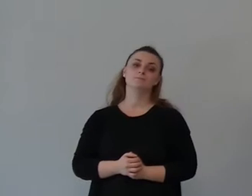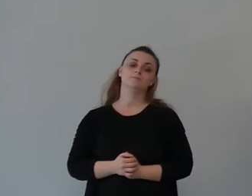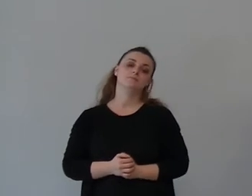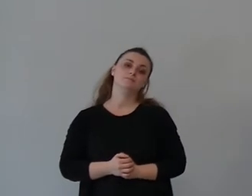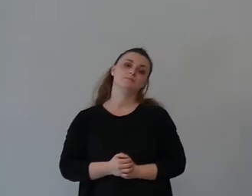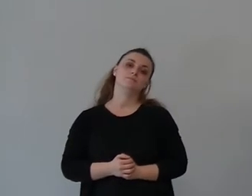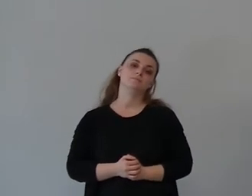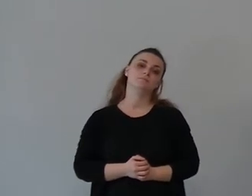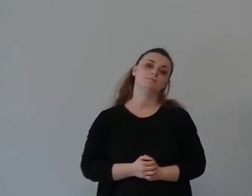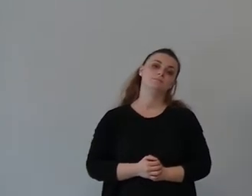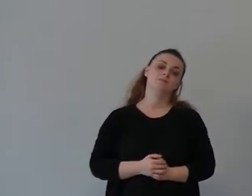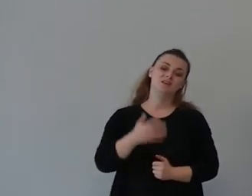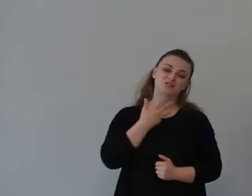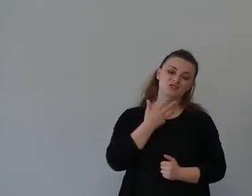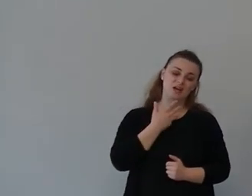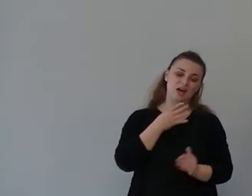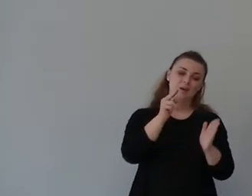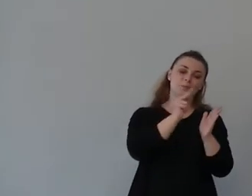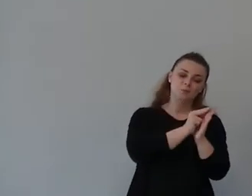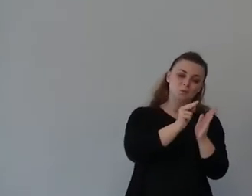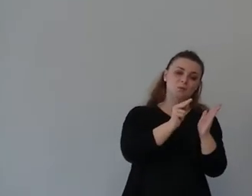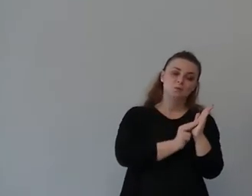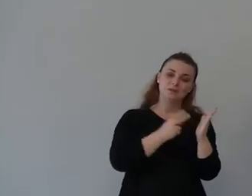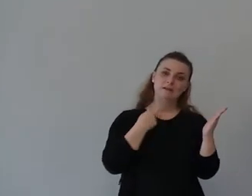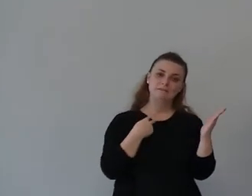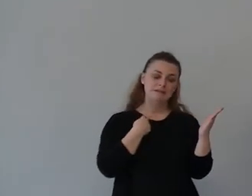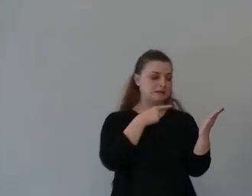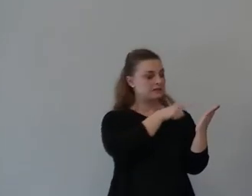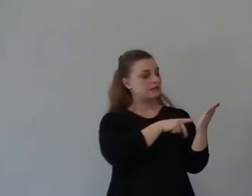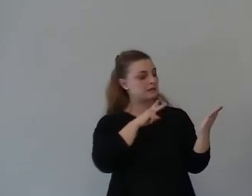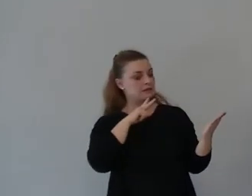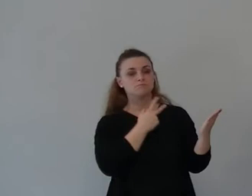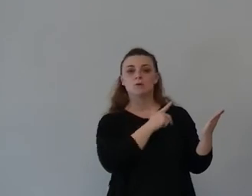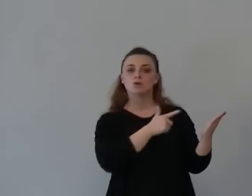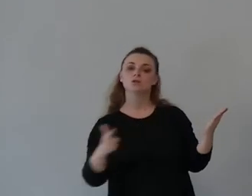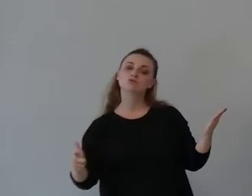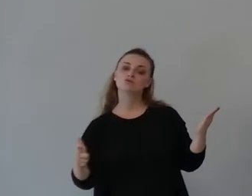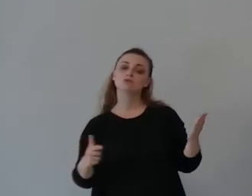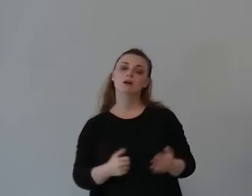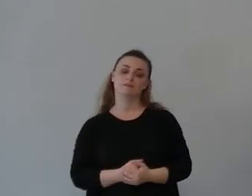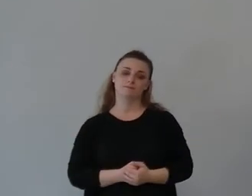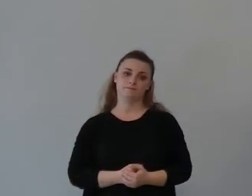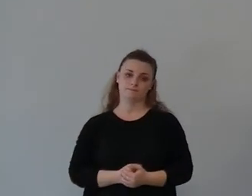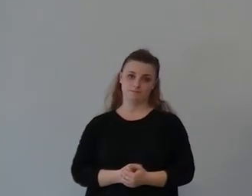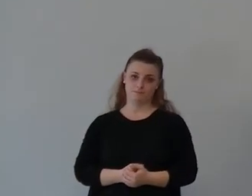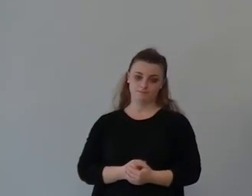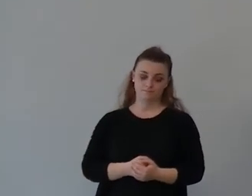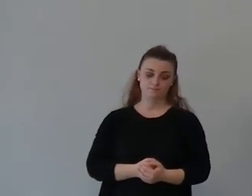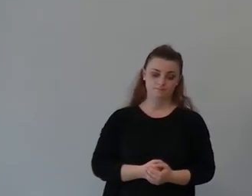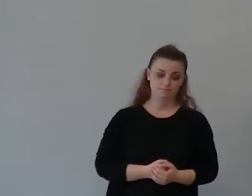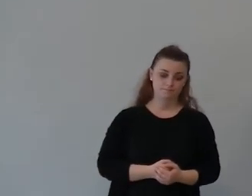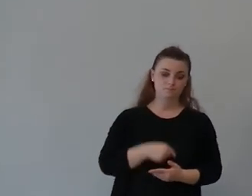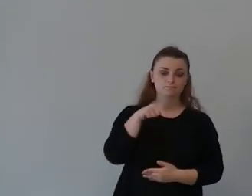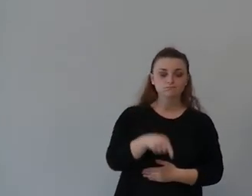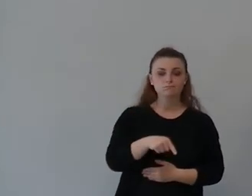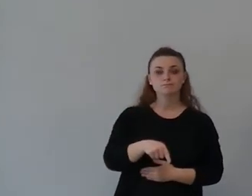cose a quale non ho la risposta in questo momento. I'm stepping out in faith. Sto facendo un passo nella